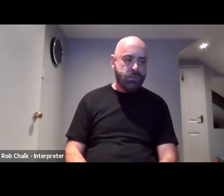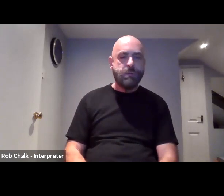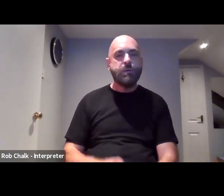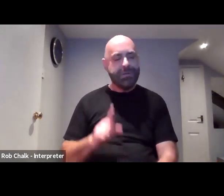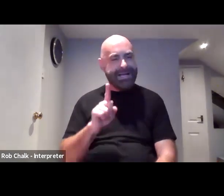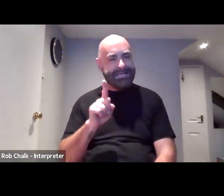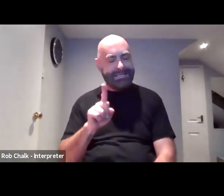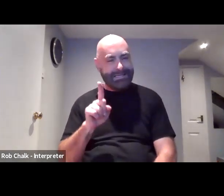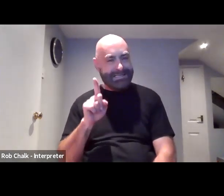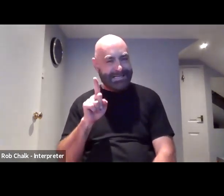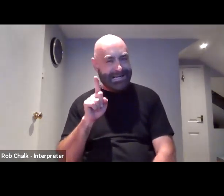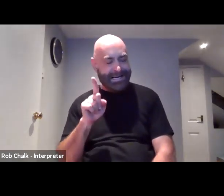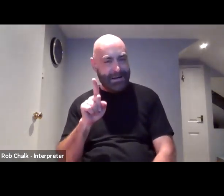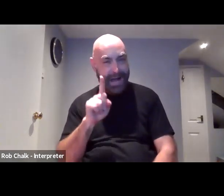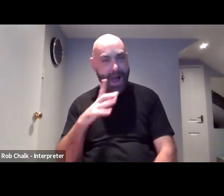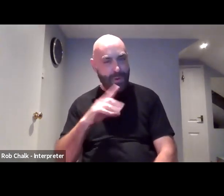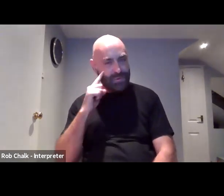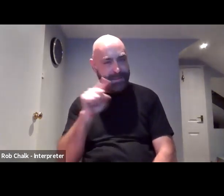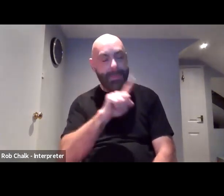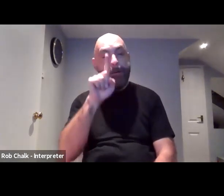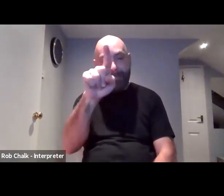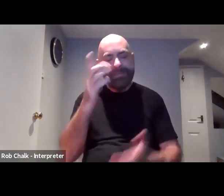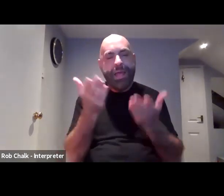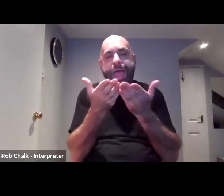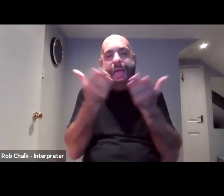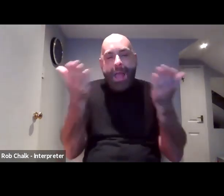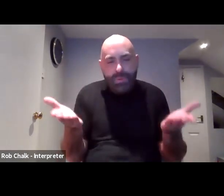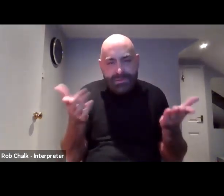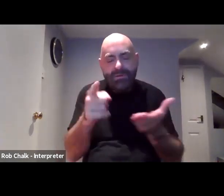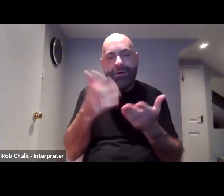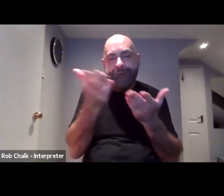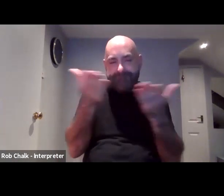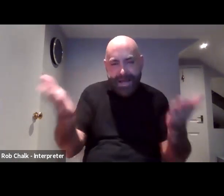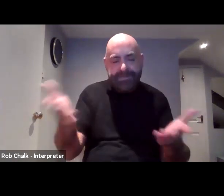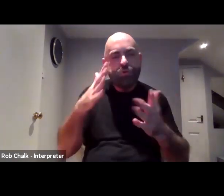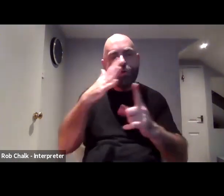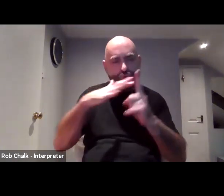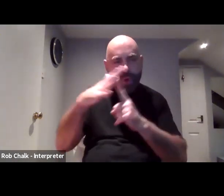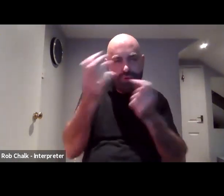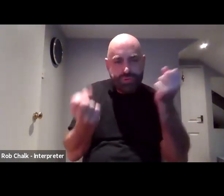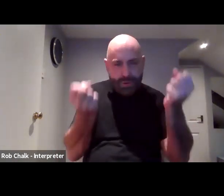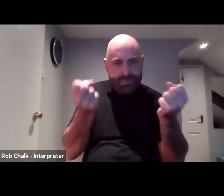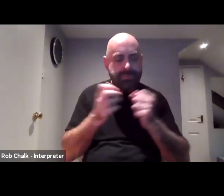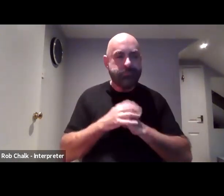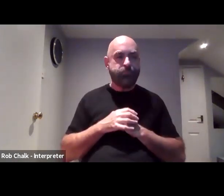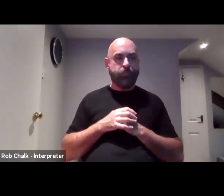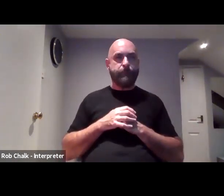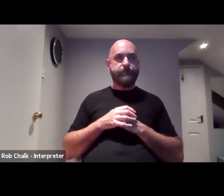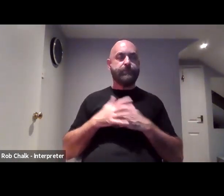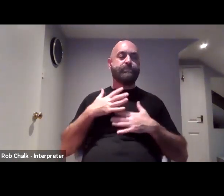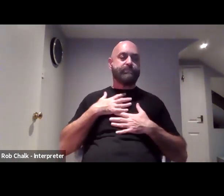happen, but with the added part of equity, of fairness, of social justice. I